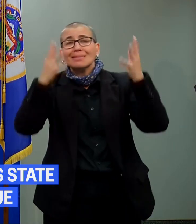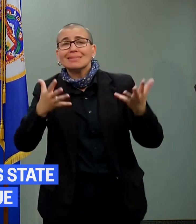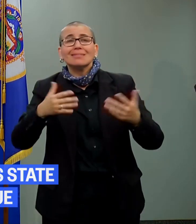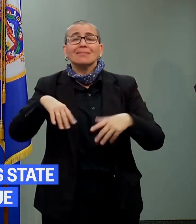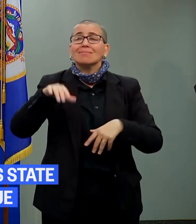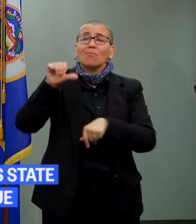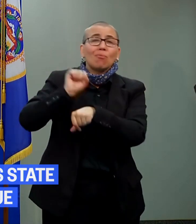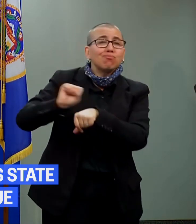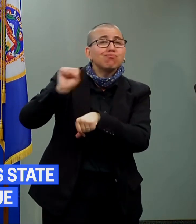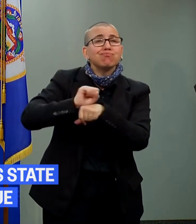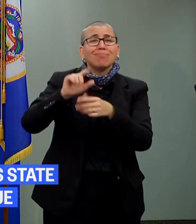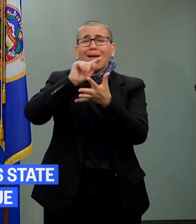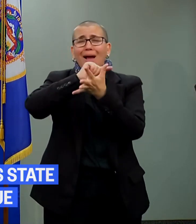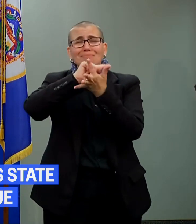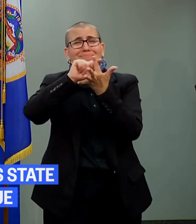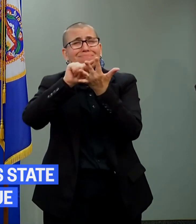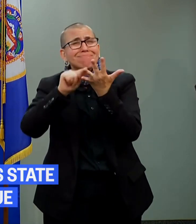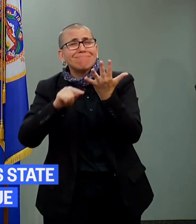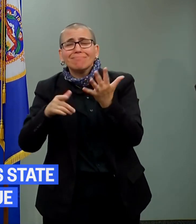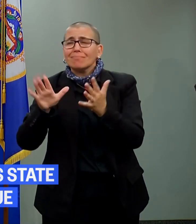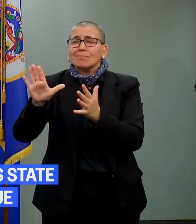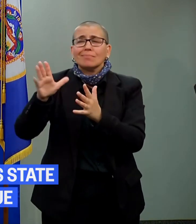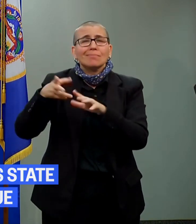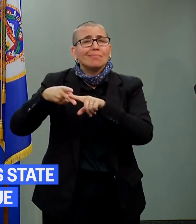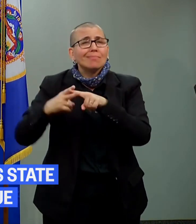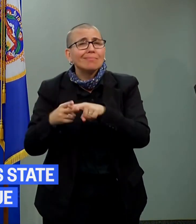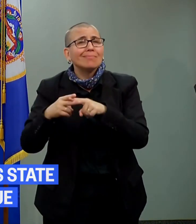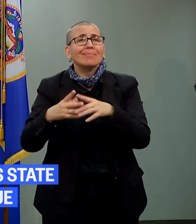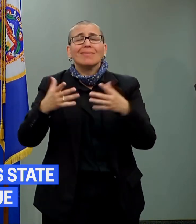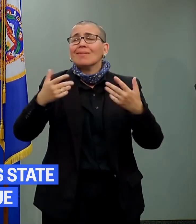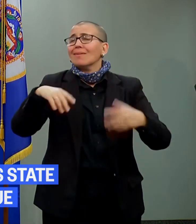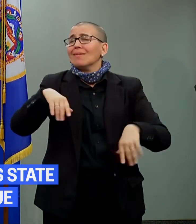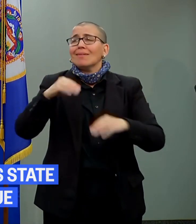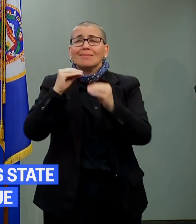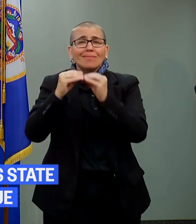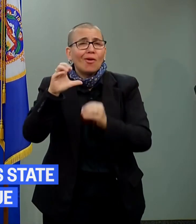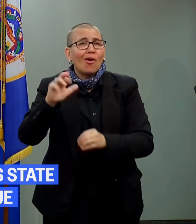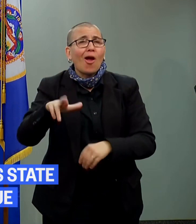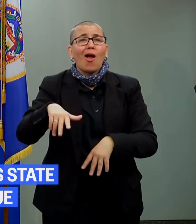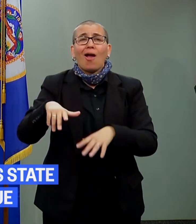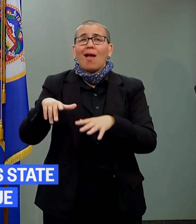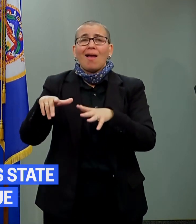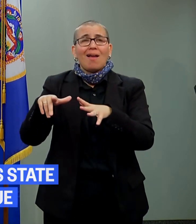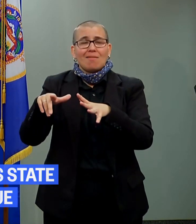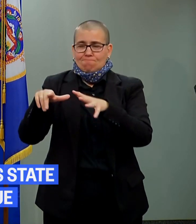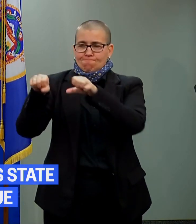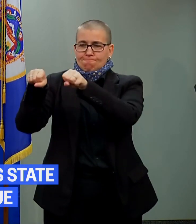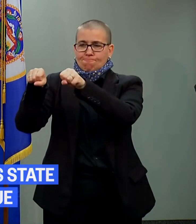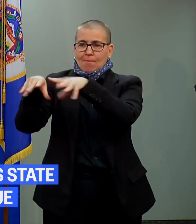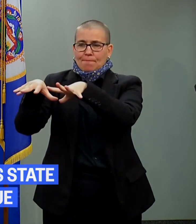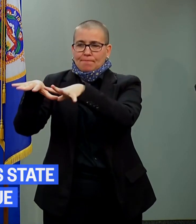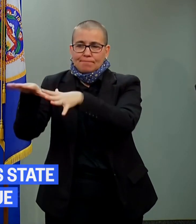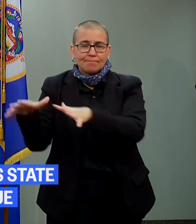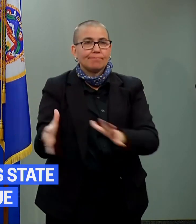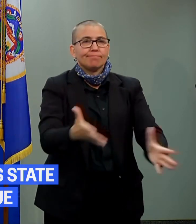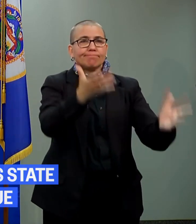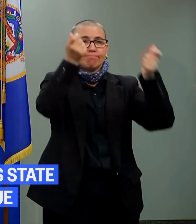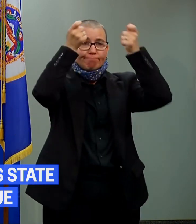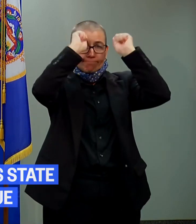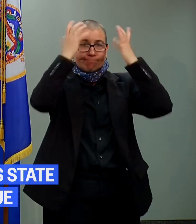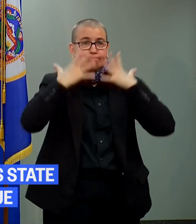mechanics, truck drivers, and in a very short period transitioned into their role as citizen